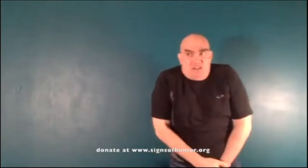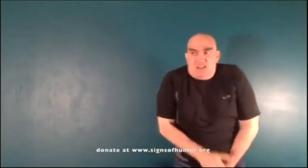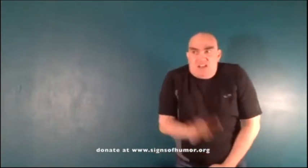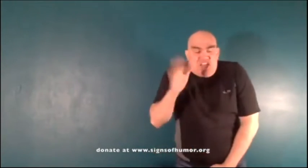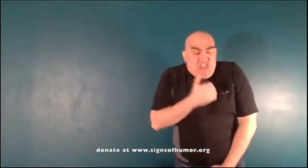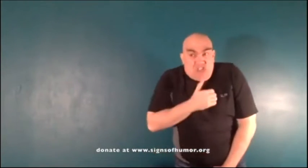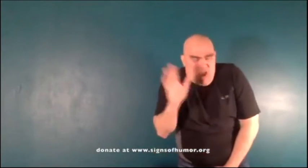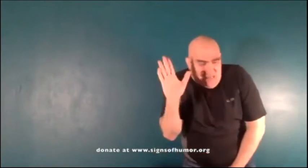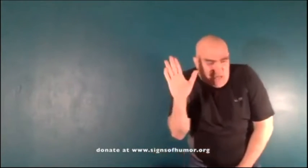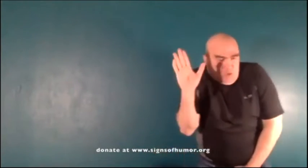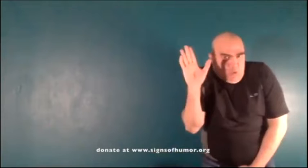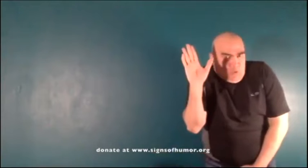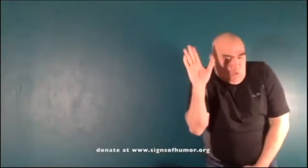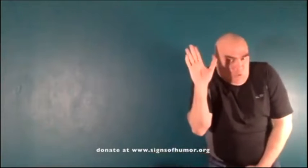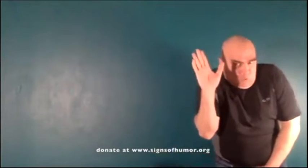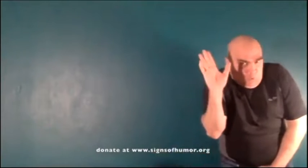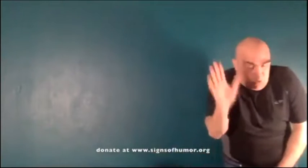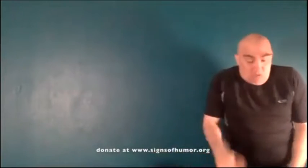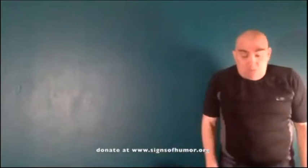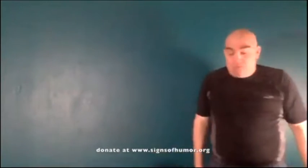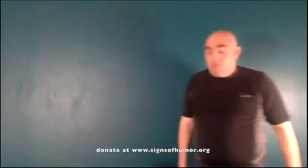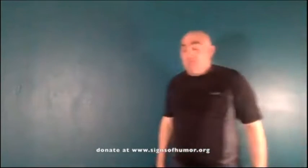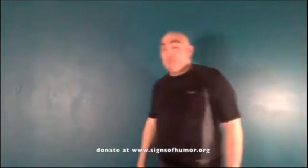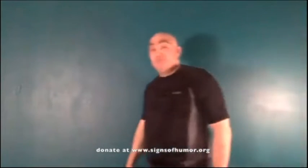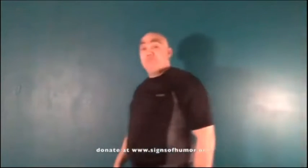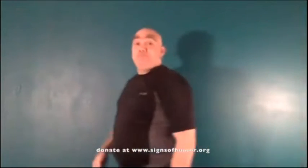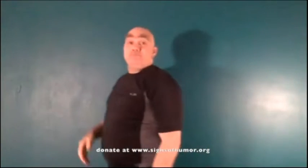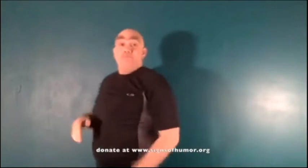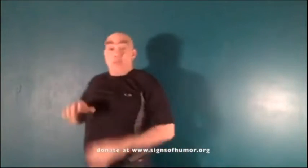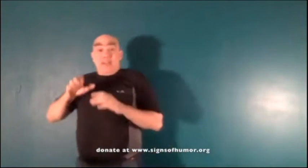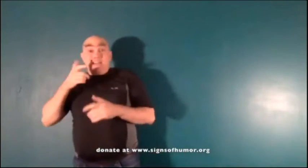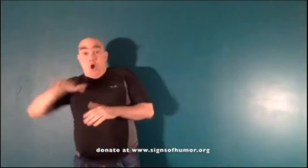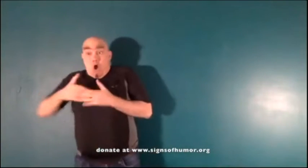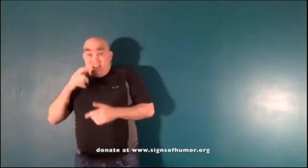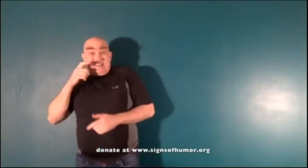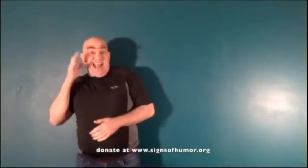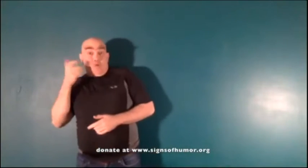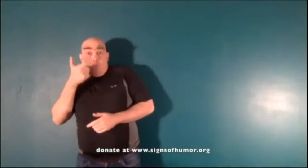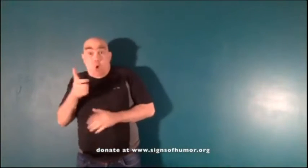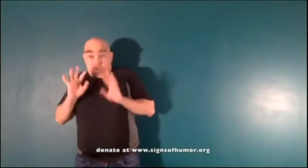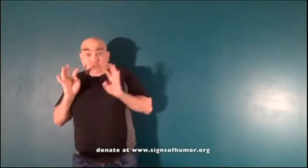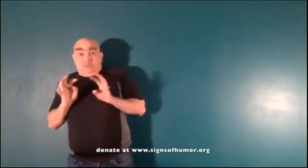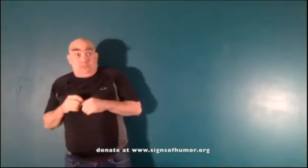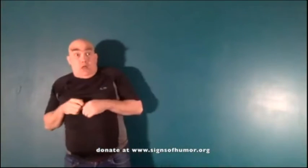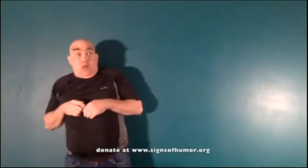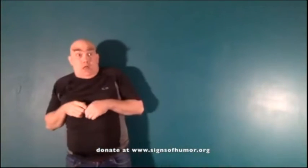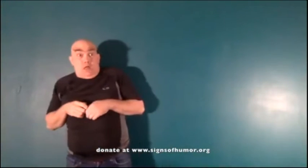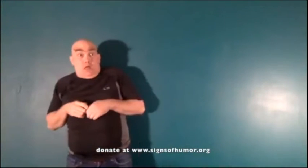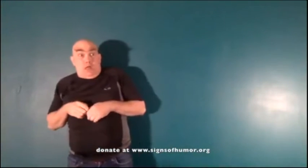tornado-like fight, like the Tasmanian devil, like you'd see in a cartoon, and the next thing you know, new cat is now naked cat because my cat